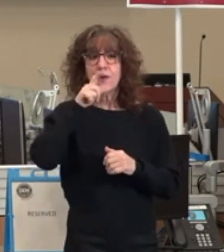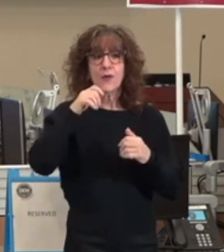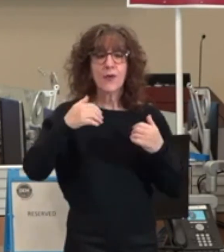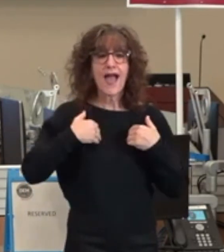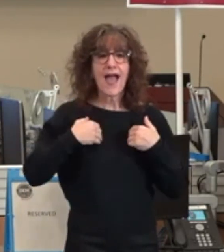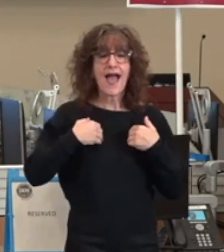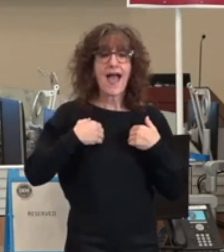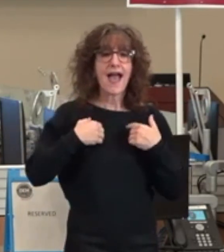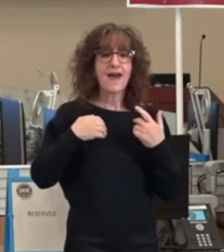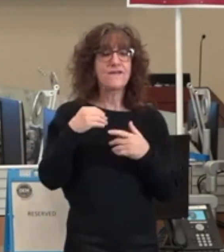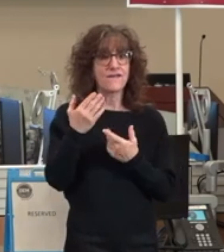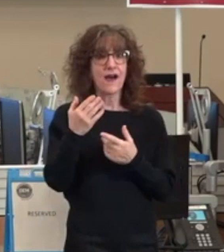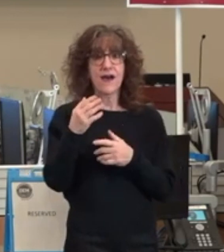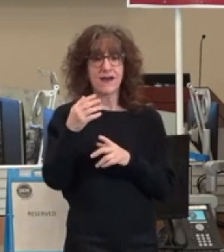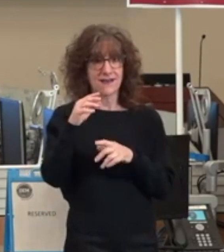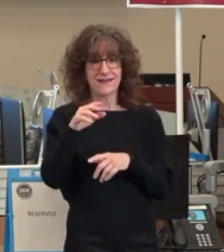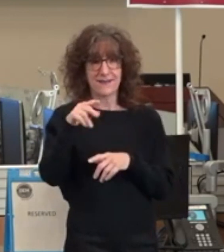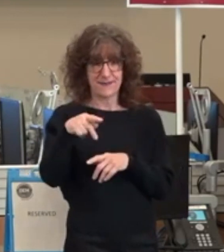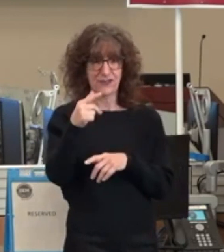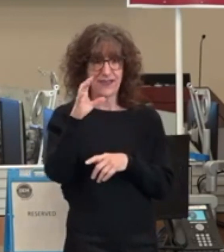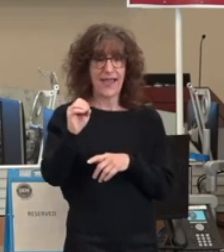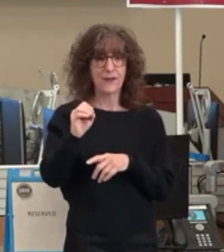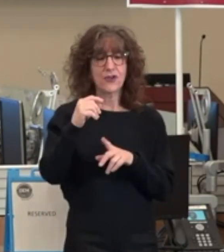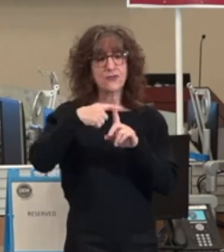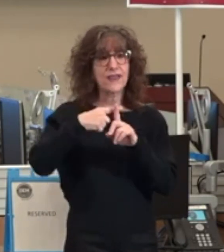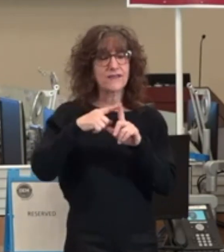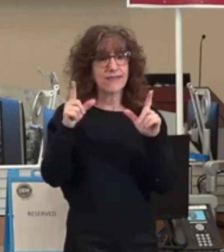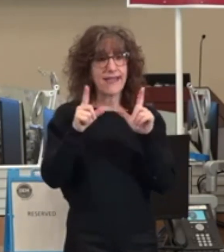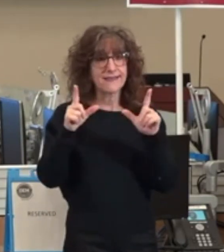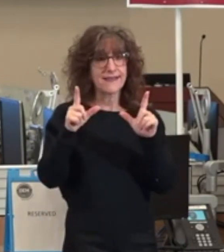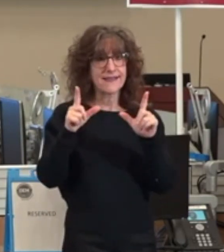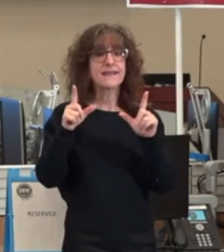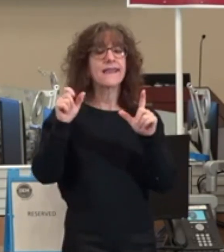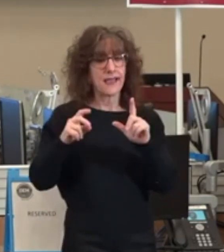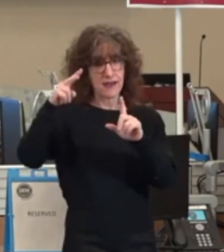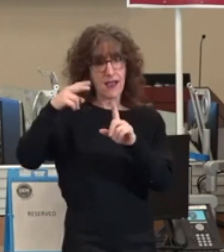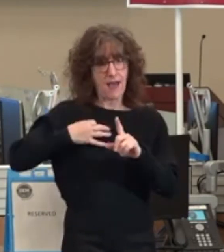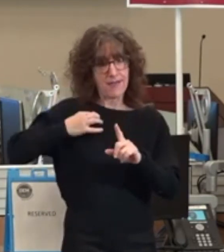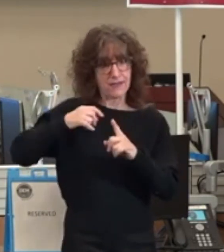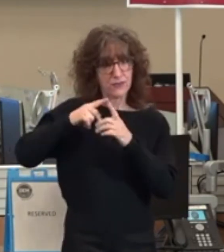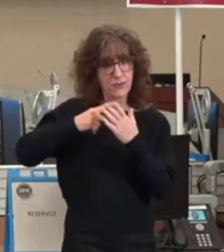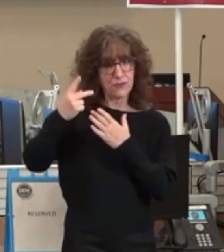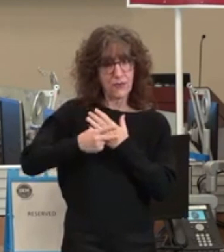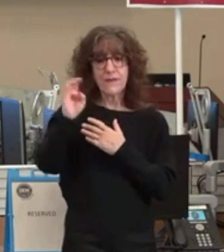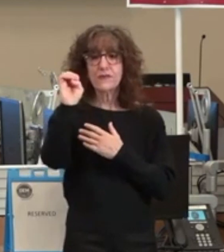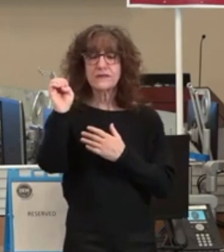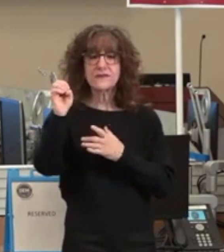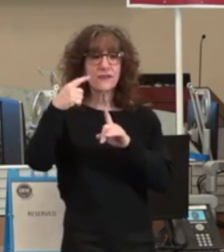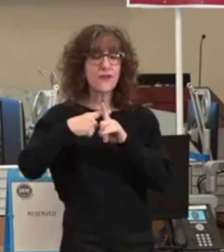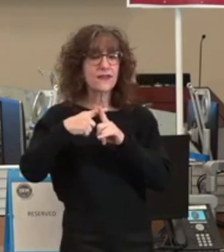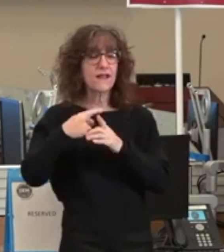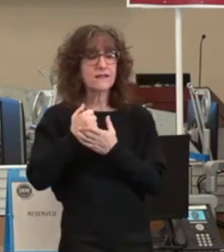a valid county rental license who have occupied units may apply to this program. Emergency rental